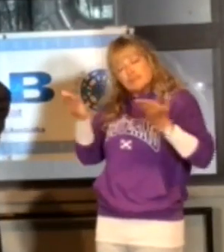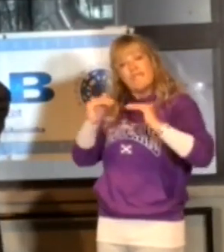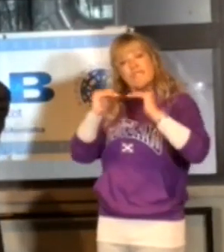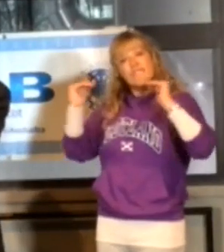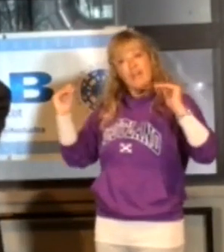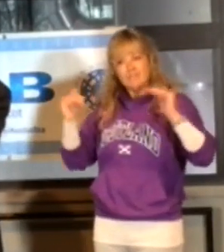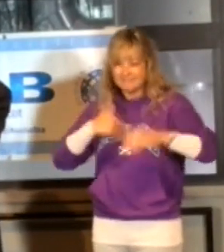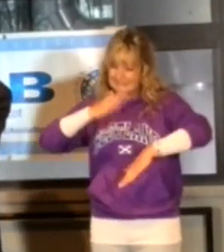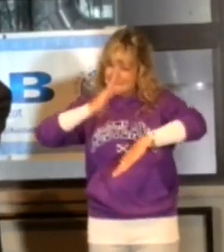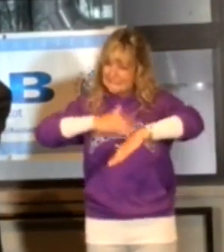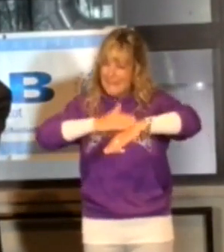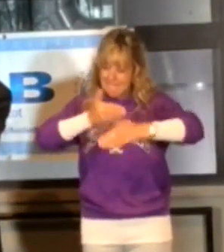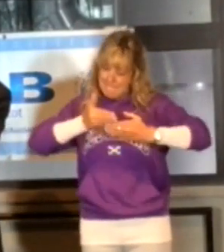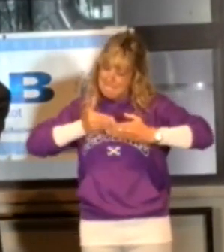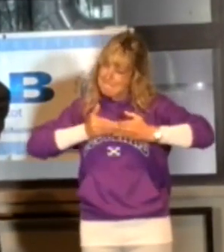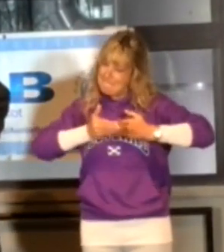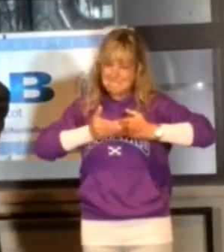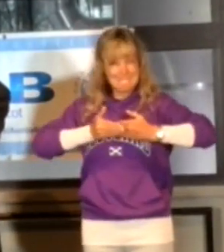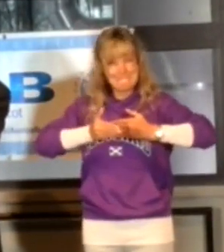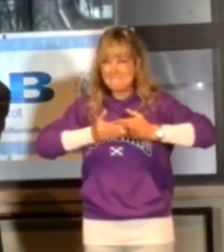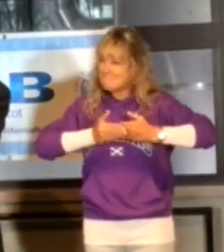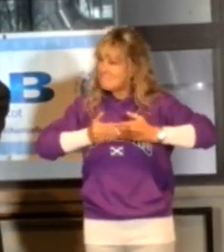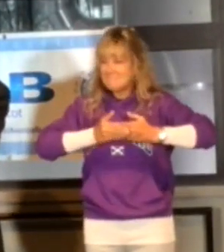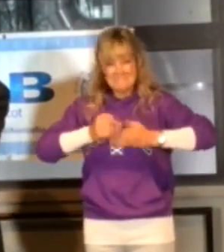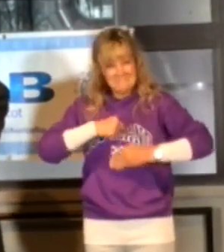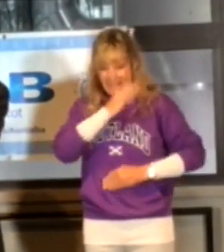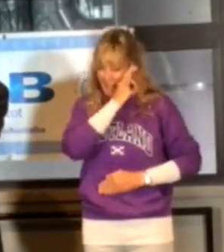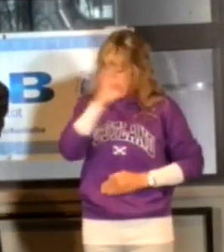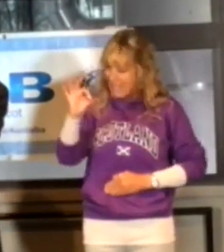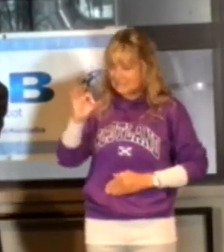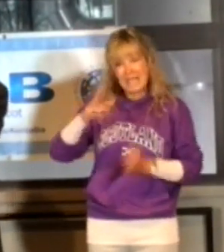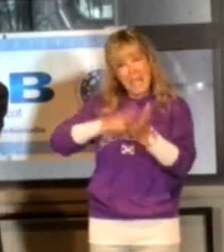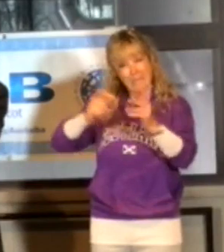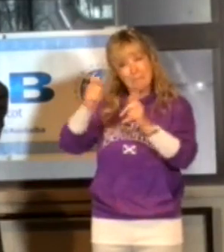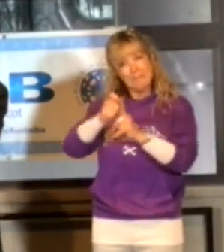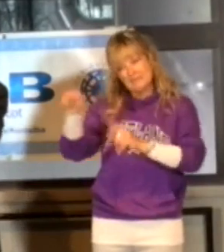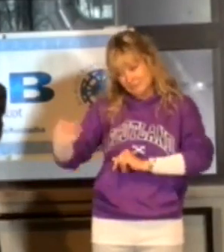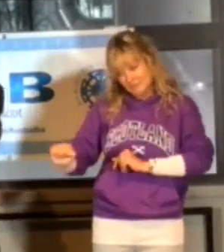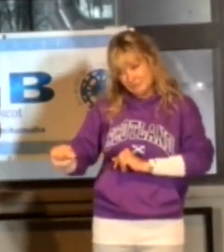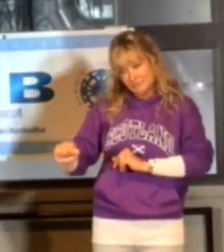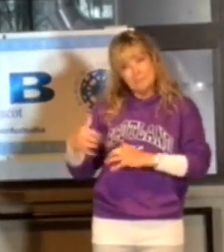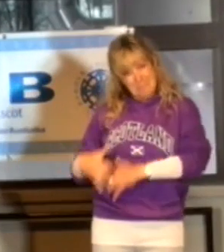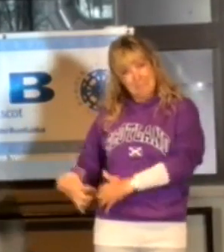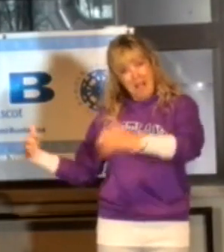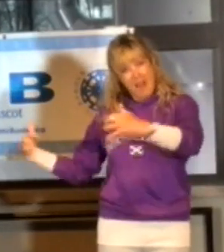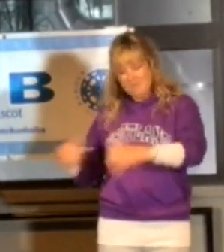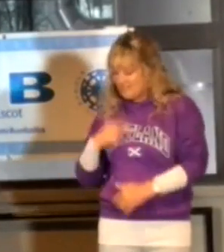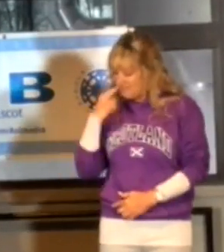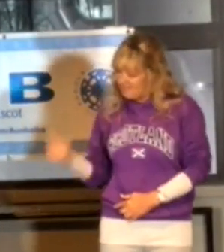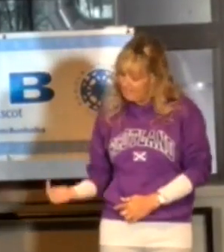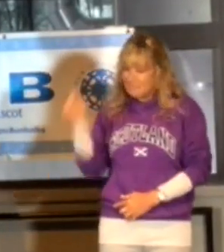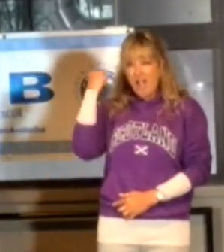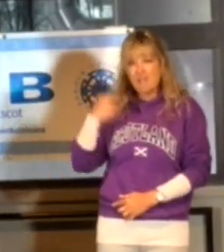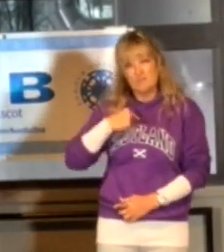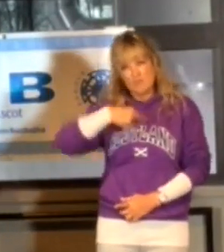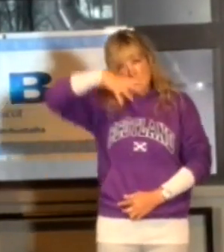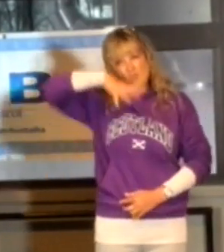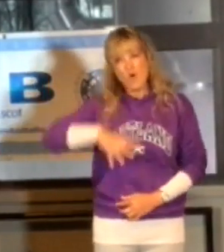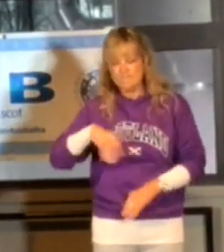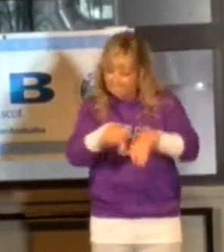time to call back our members of parliament from Westminster and insert our right of